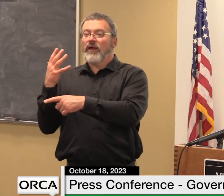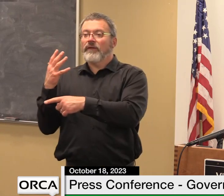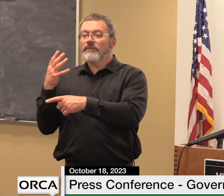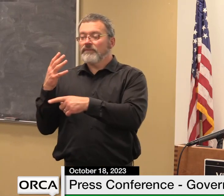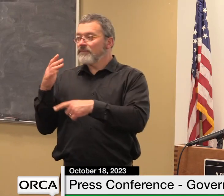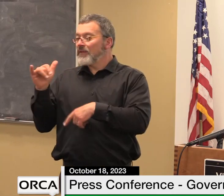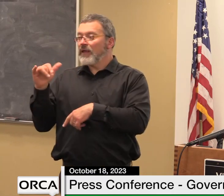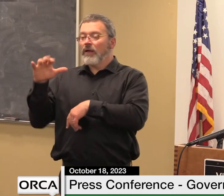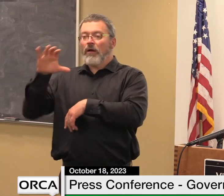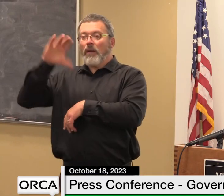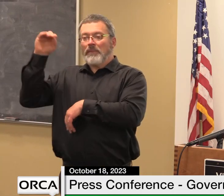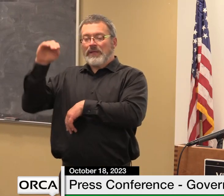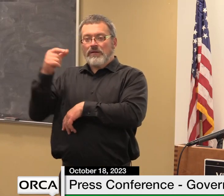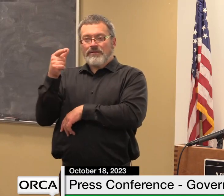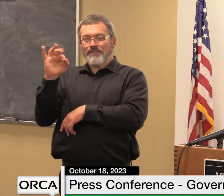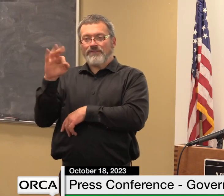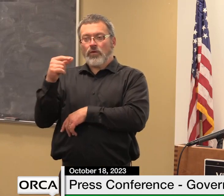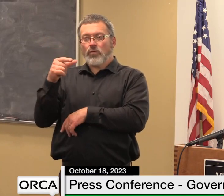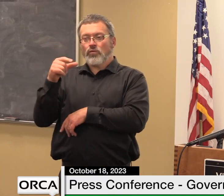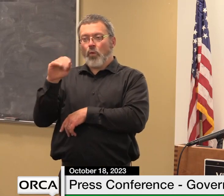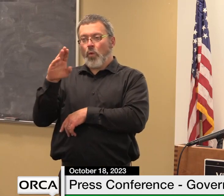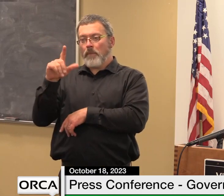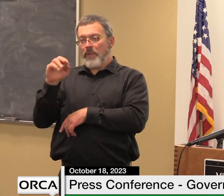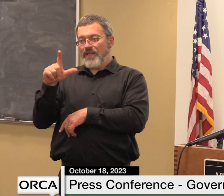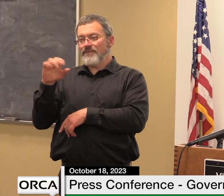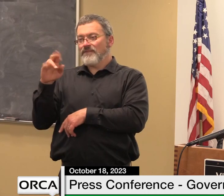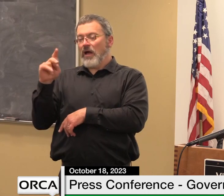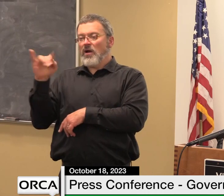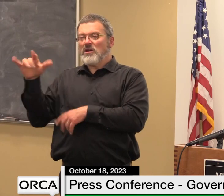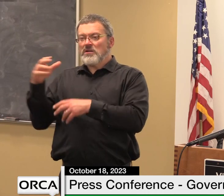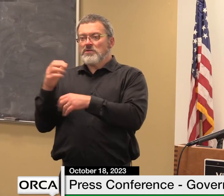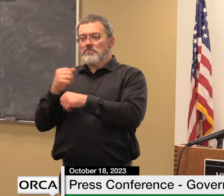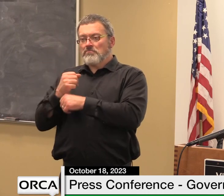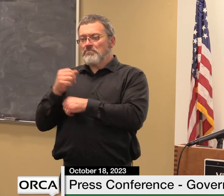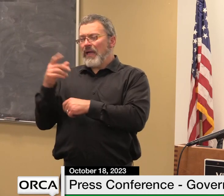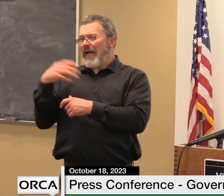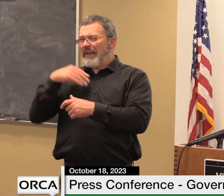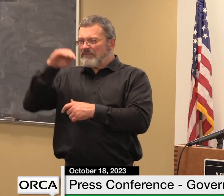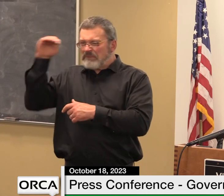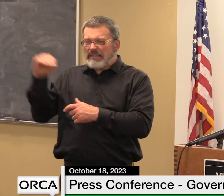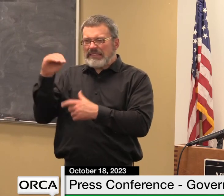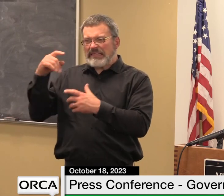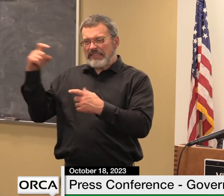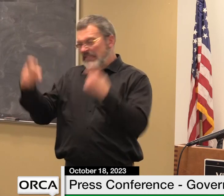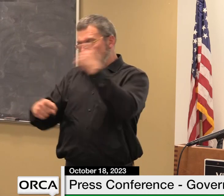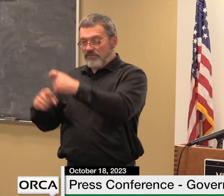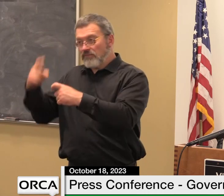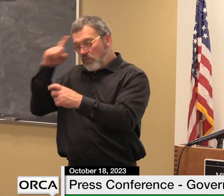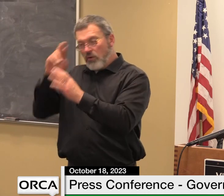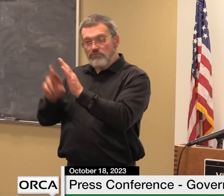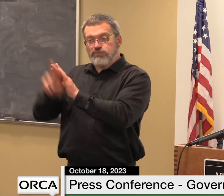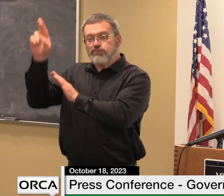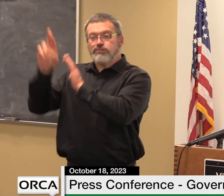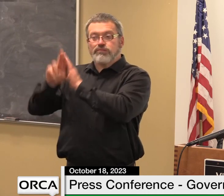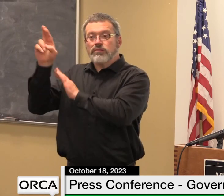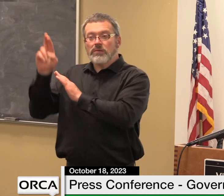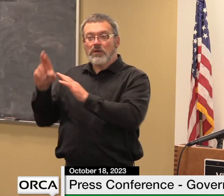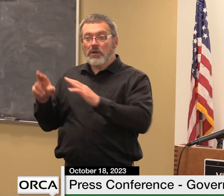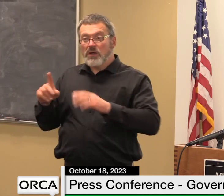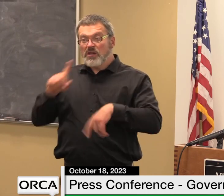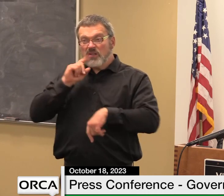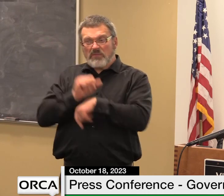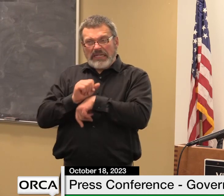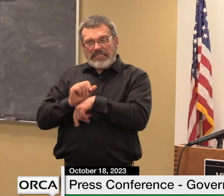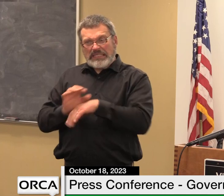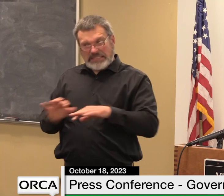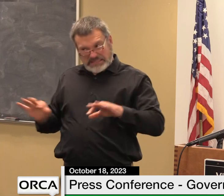Global Foundries was awarded $35 million to continue their chips for aerospace. I guess just in your opinion, if it is, how important is Global Foundries to the state of Vermont, whether